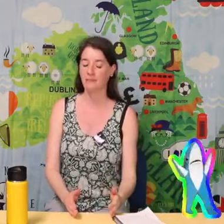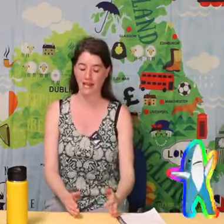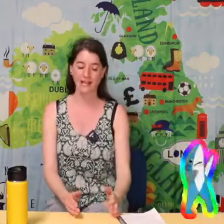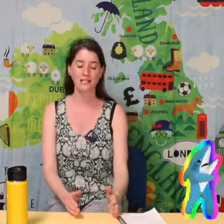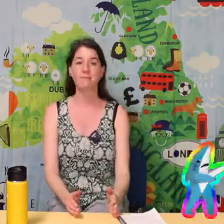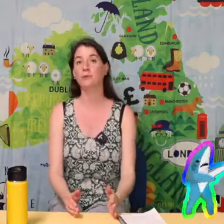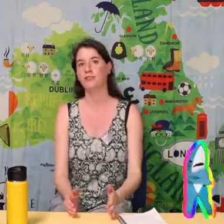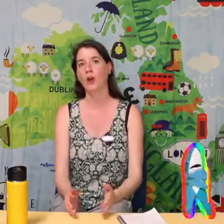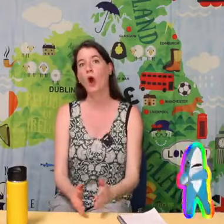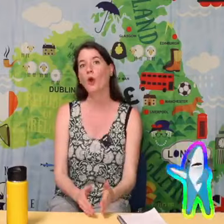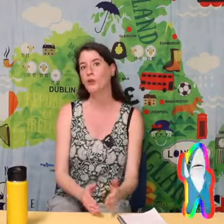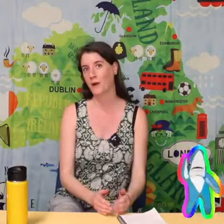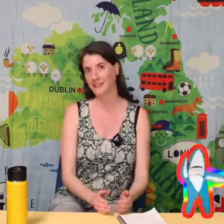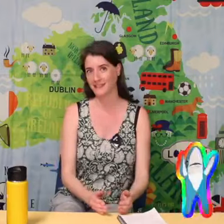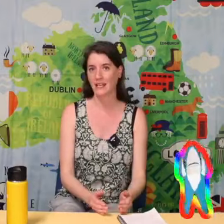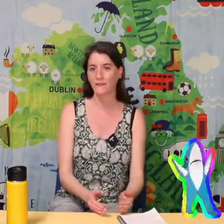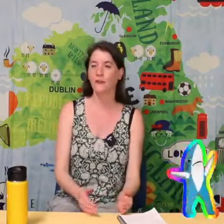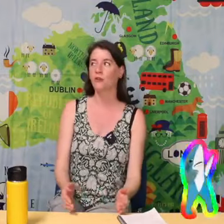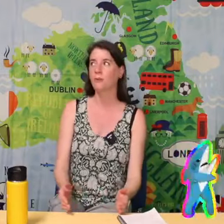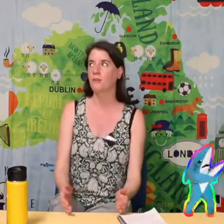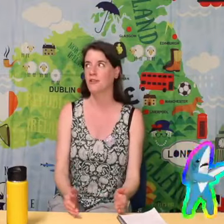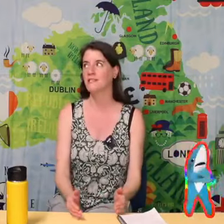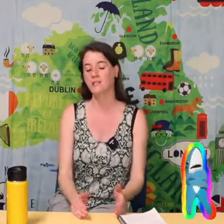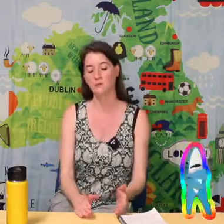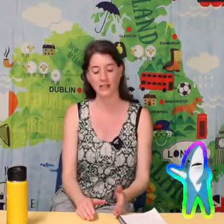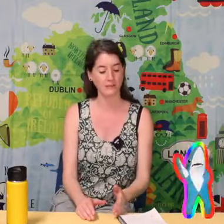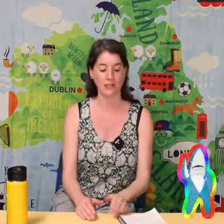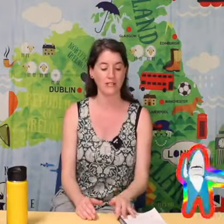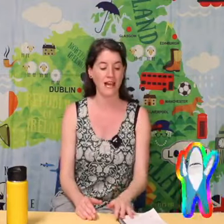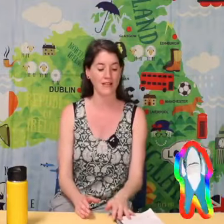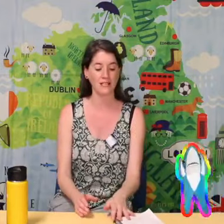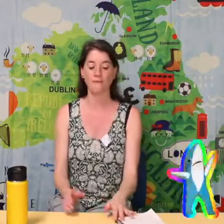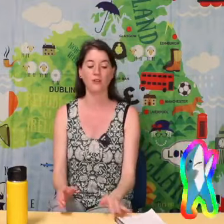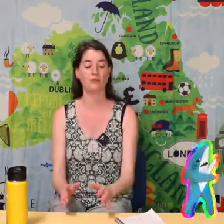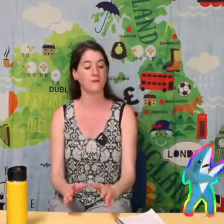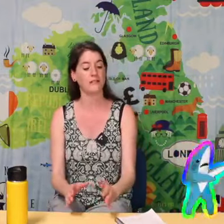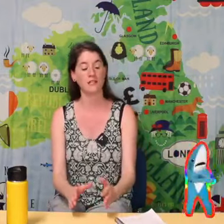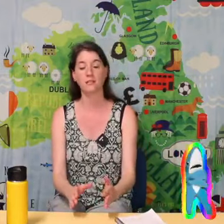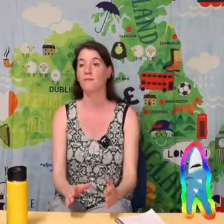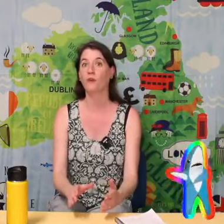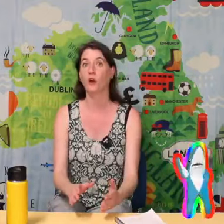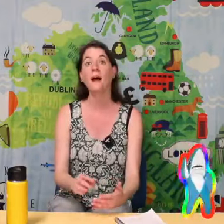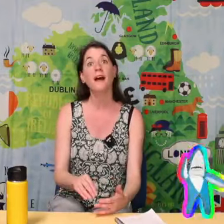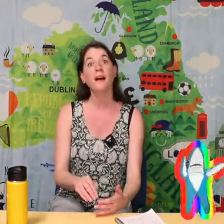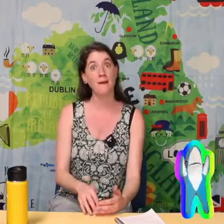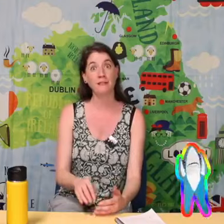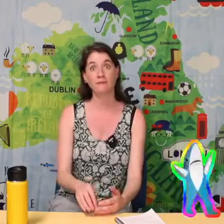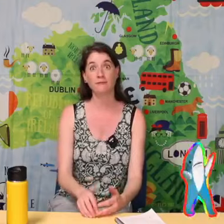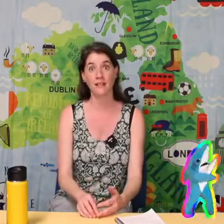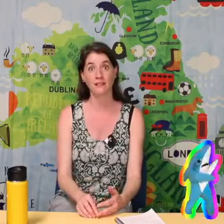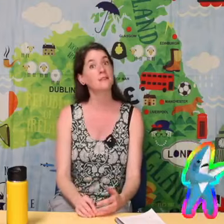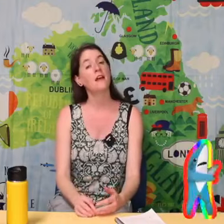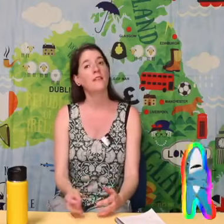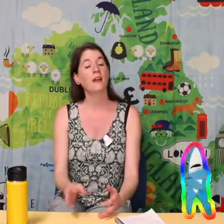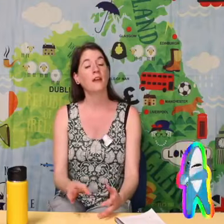Habitat, but other wildlife from 30 Days Wild, because I've had some photographs sent to me from family and friends that have been